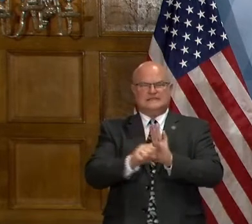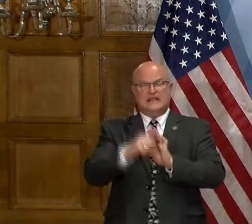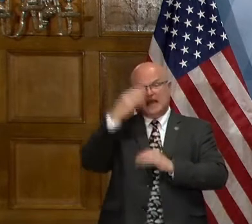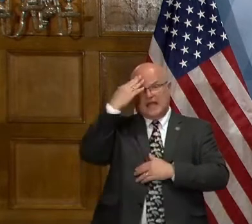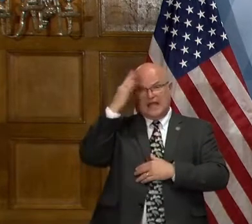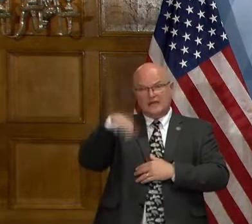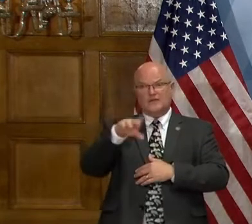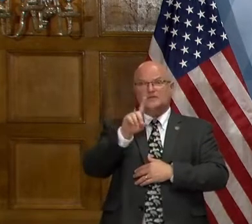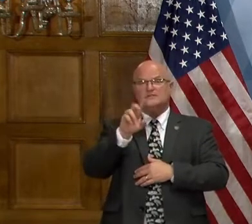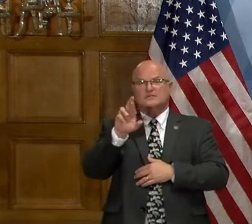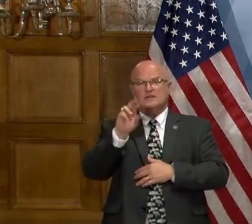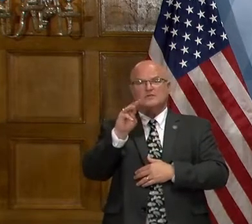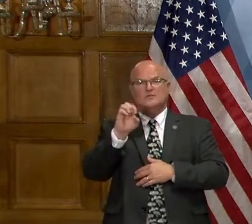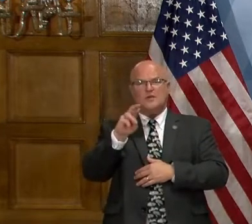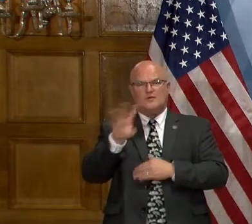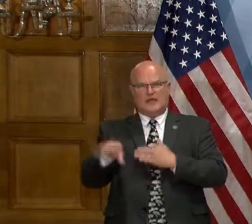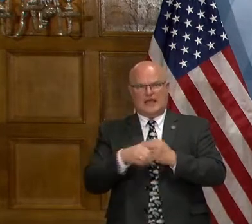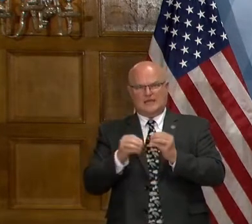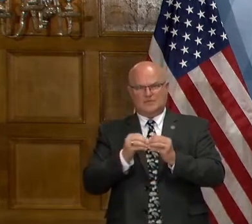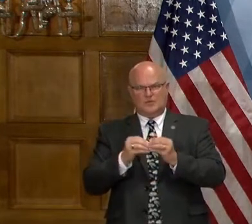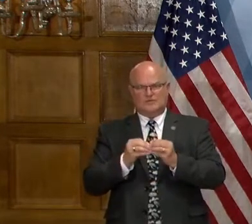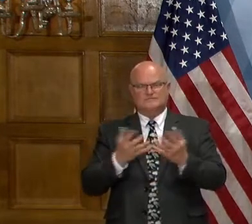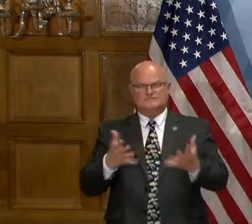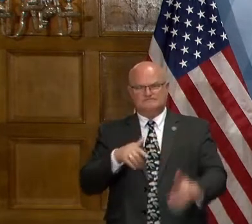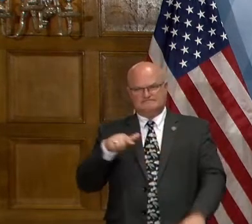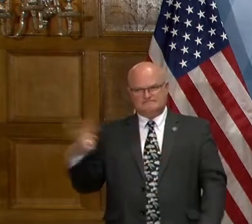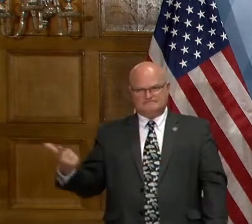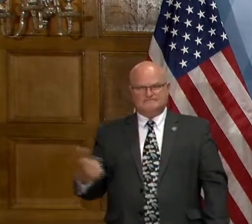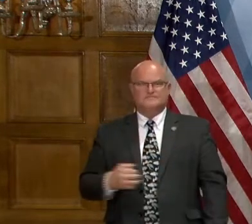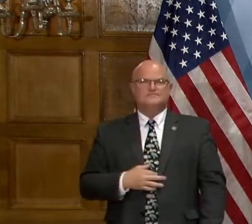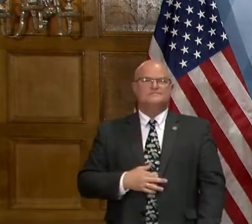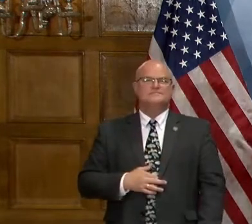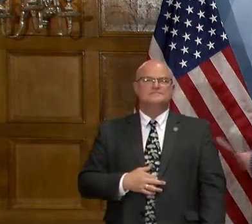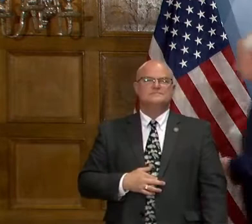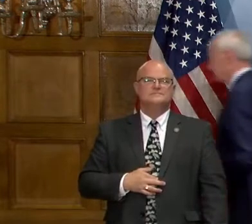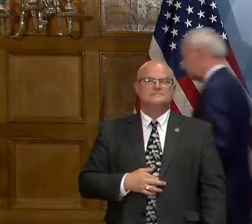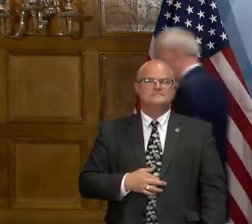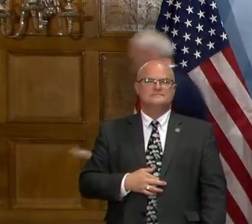Dr. Romero, you'll have some things to add with that. Dr. Romero.